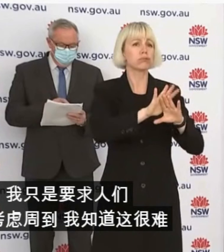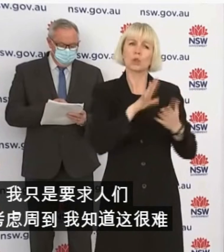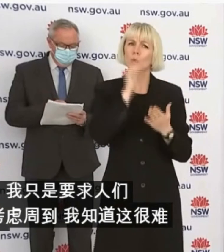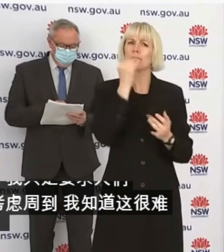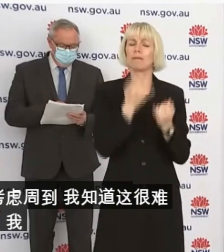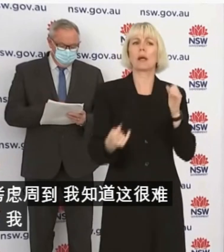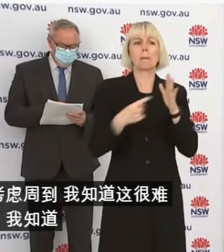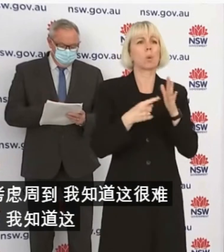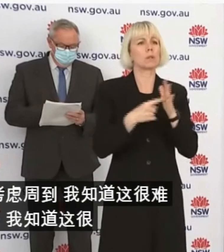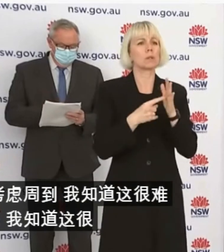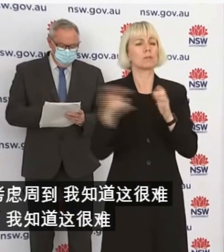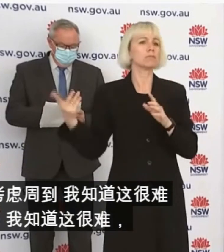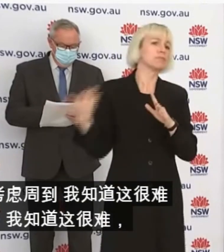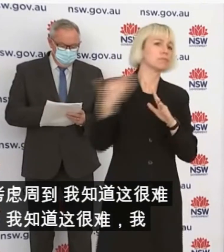hard,